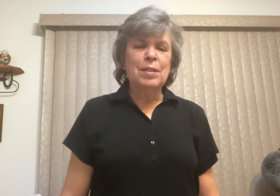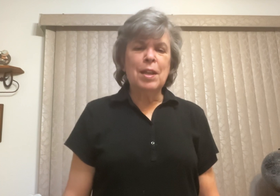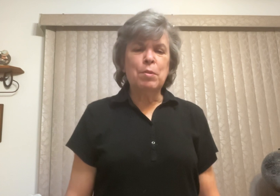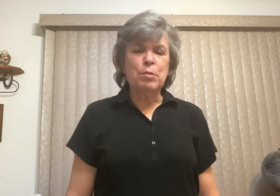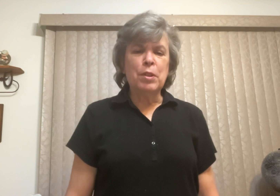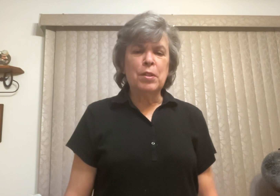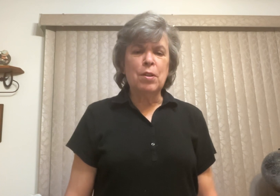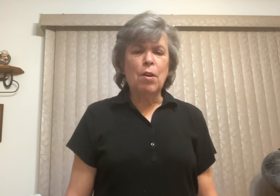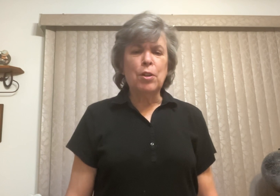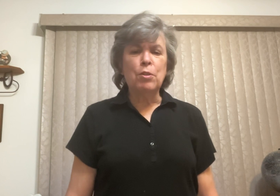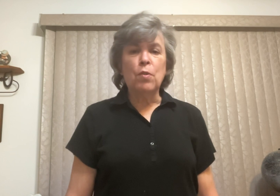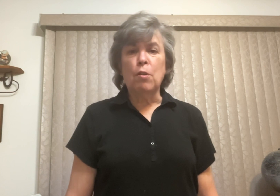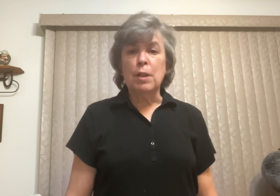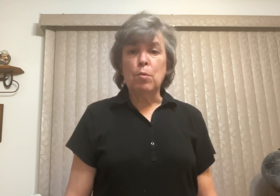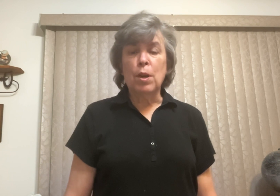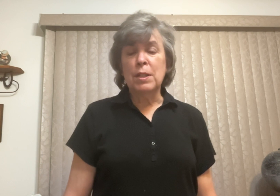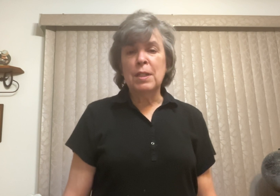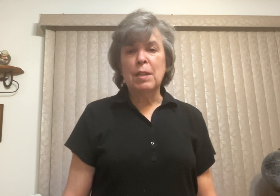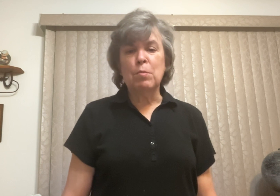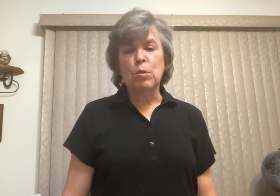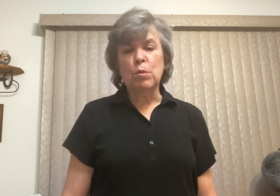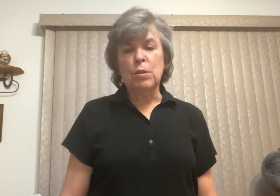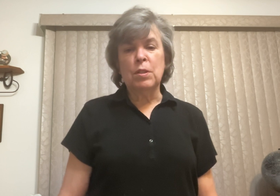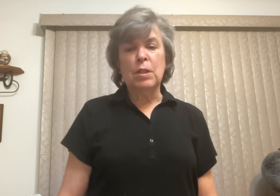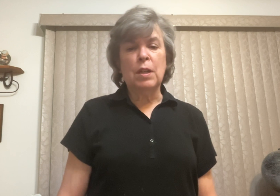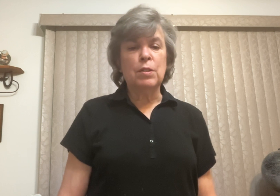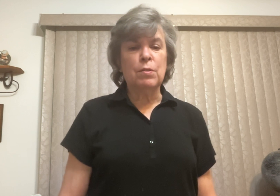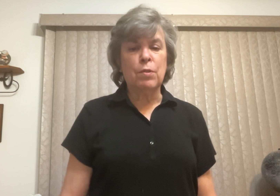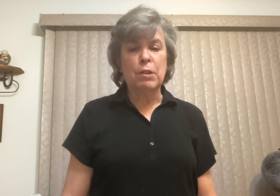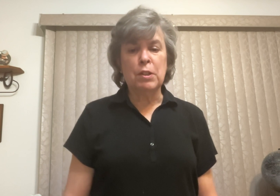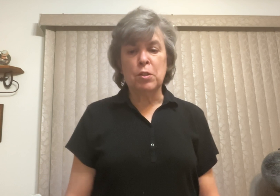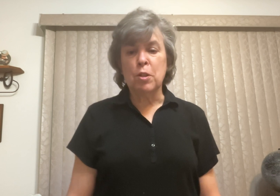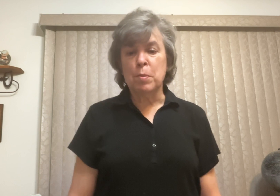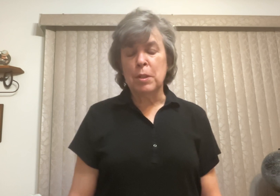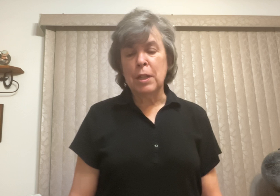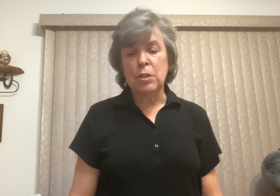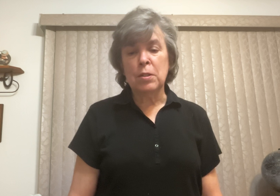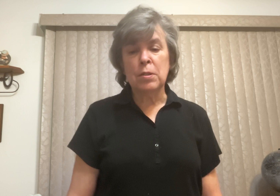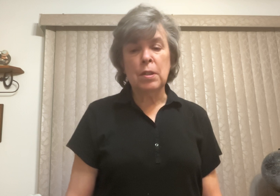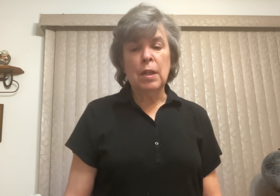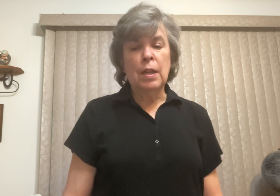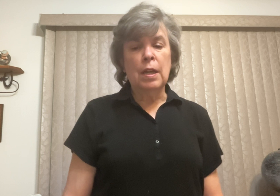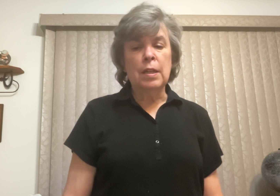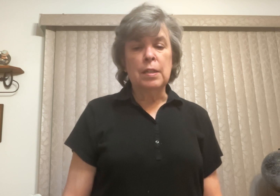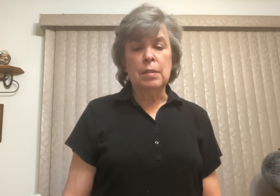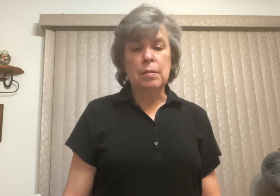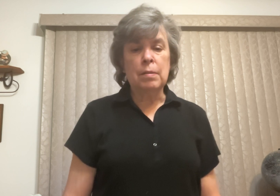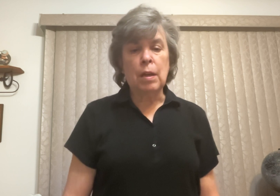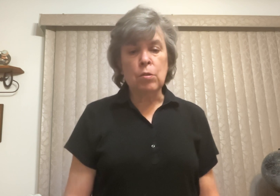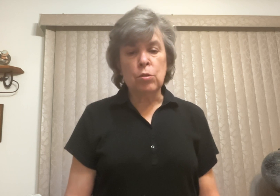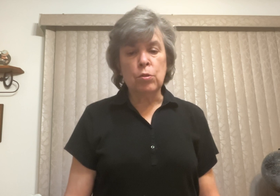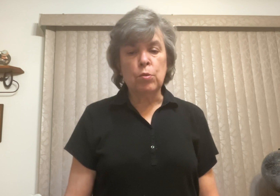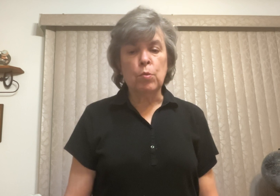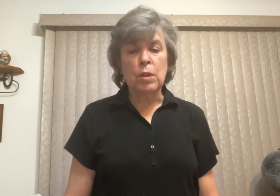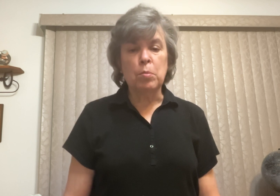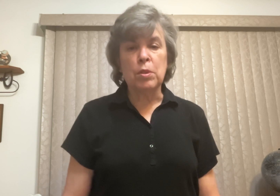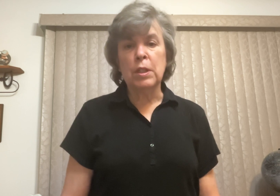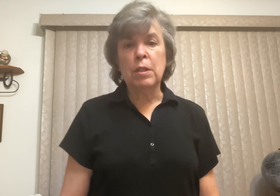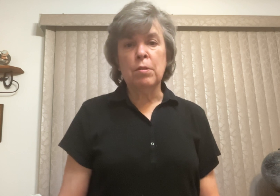Today we're doing the song You've Already Won, and we'll discuss various interpretations, and I'll choose one in particular that